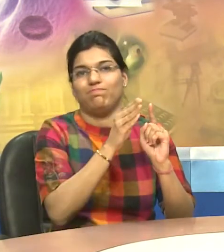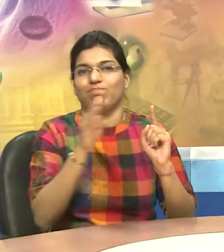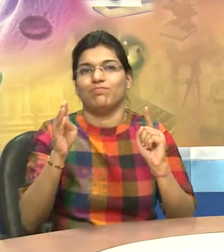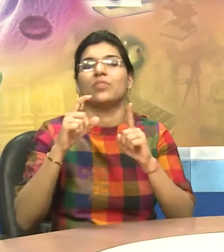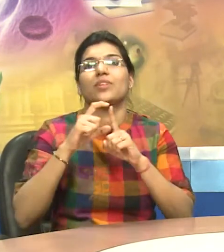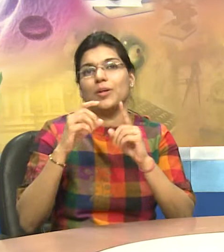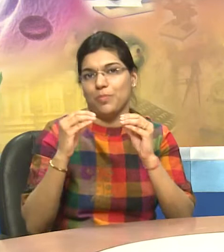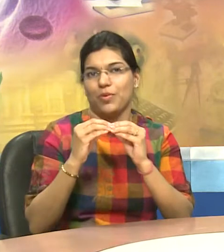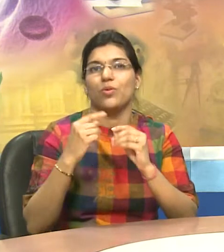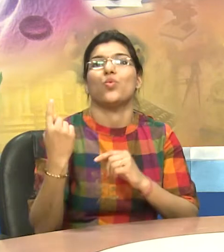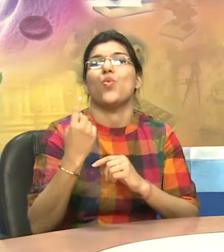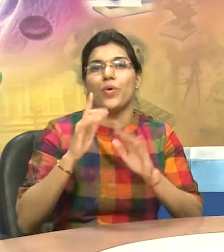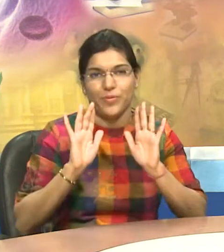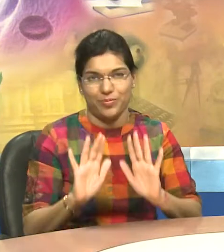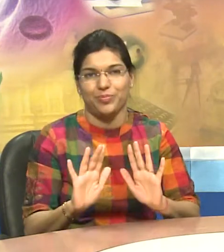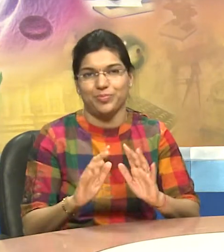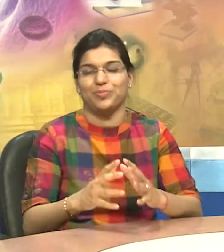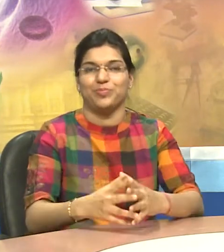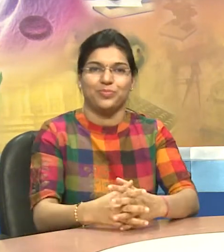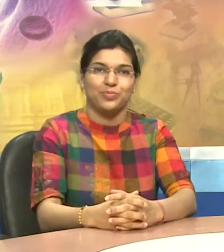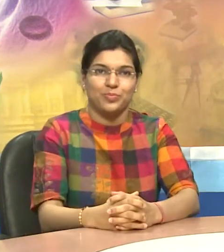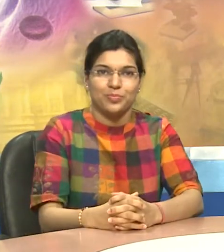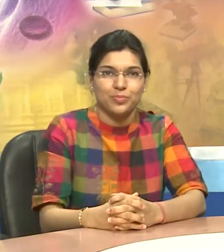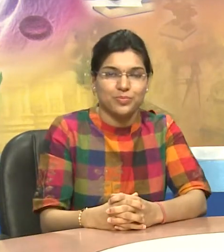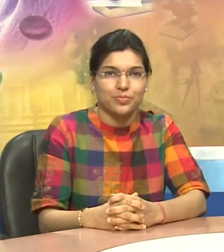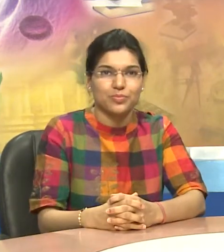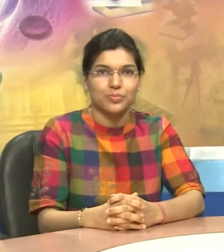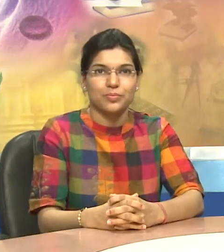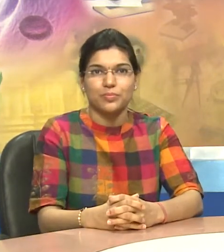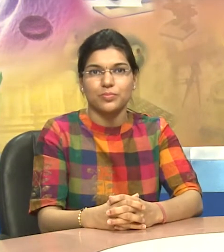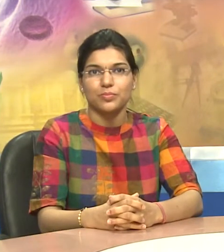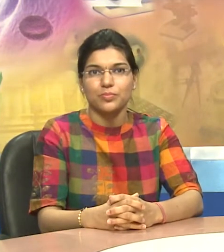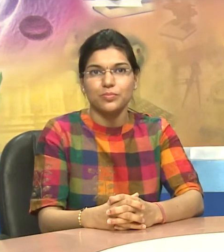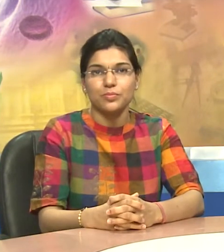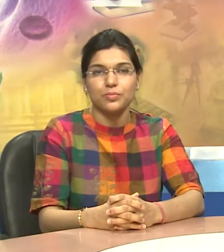but the sound between 45 to 75 decibel is comfortable.